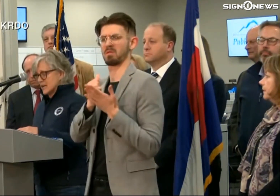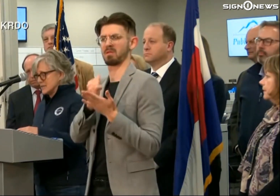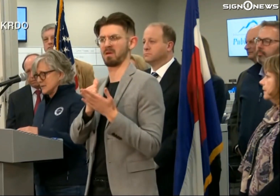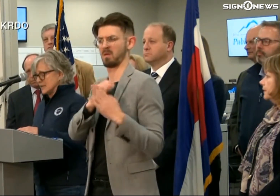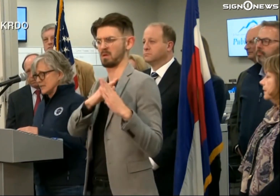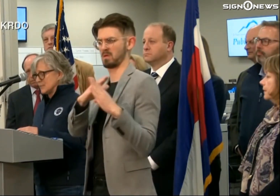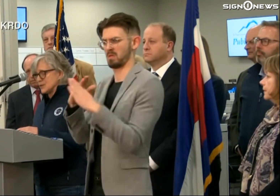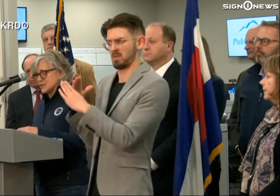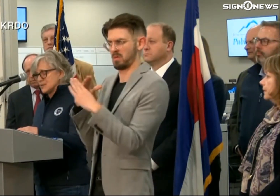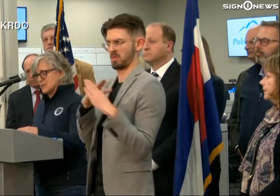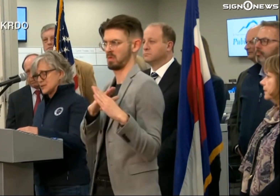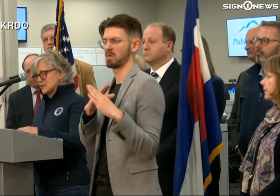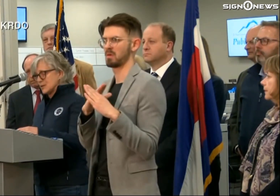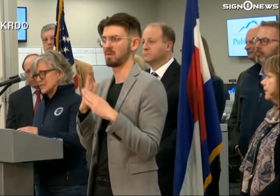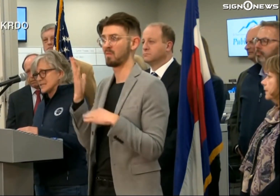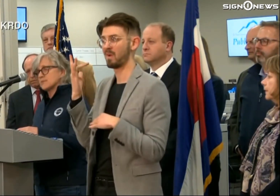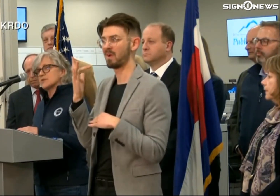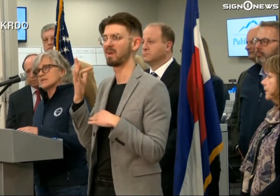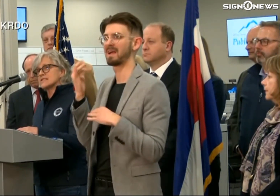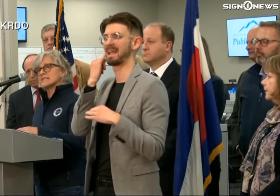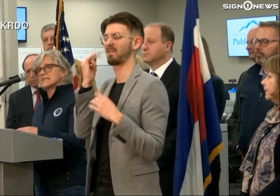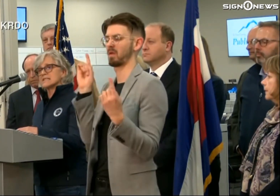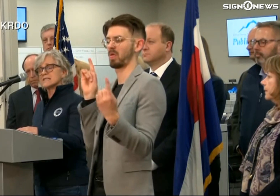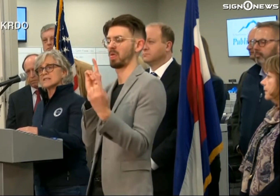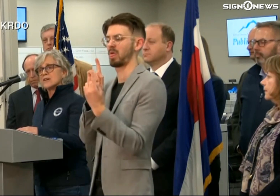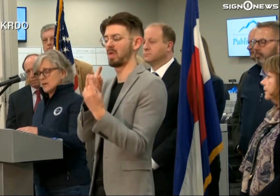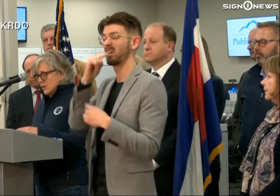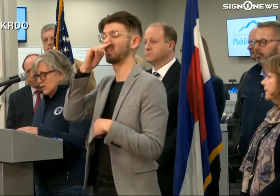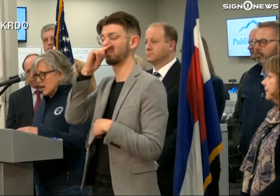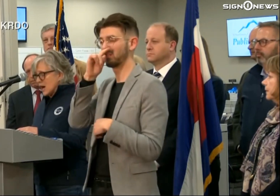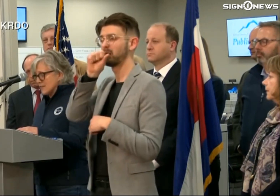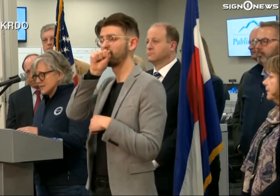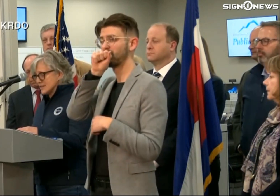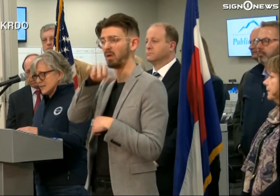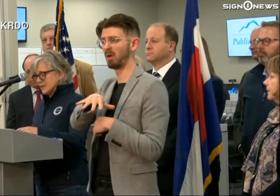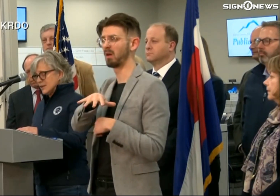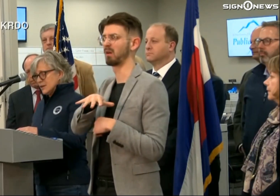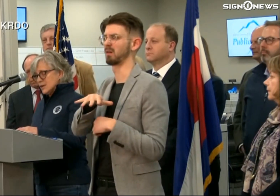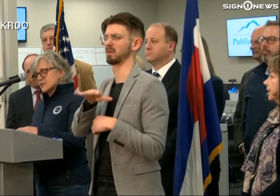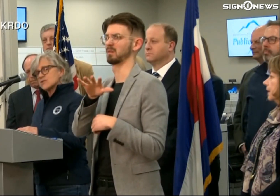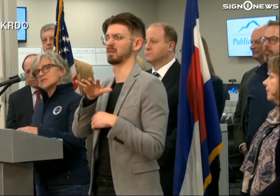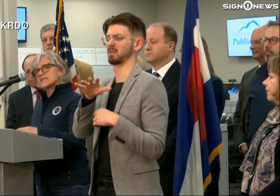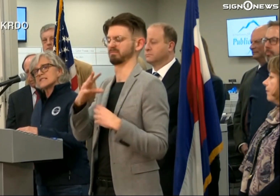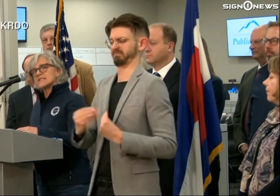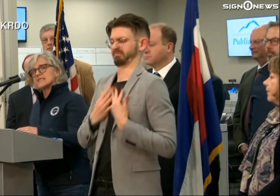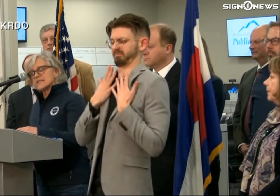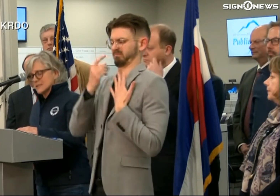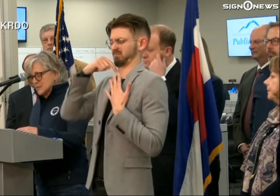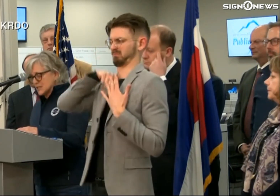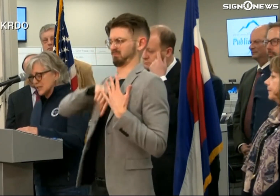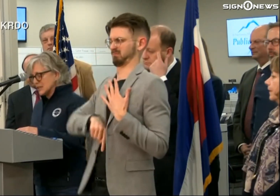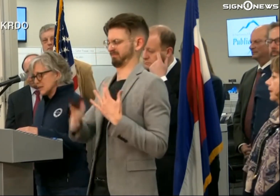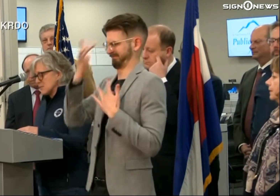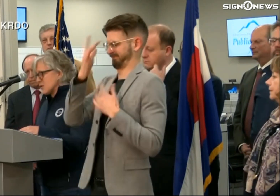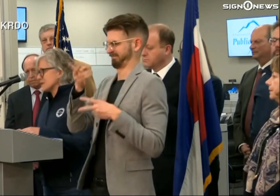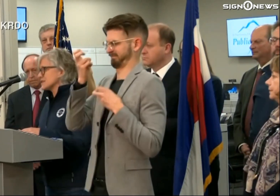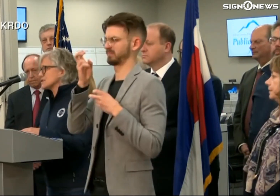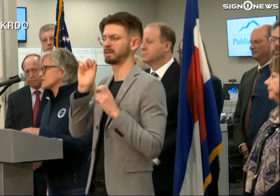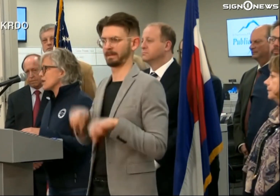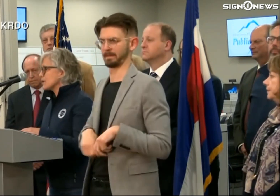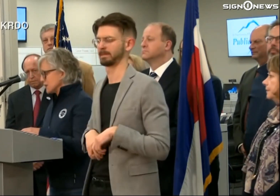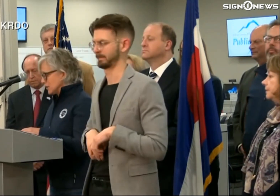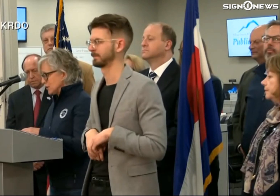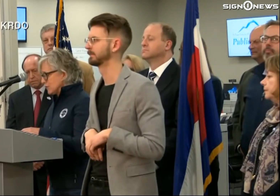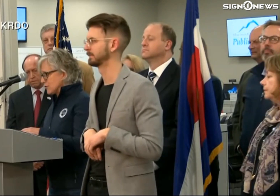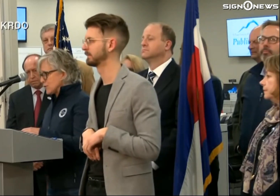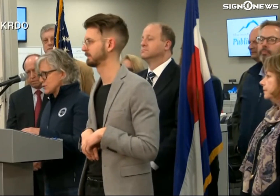primarily transmitted to person when a sick person sneezes or coughs. Social distancing is particularly important, as